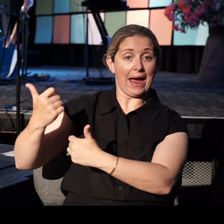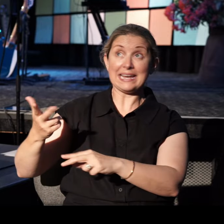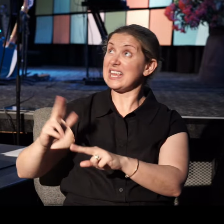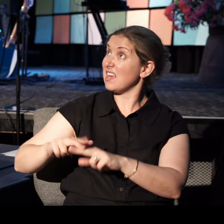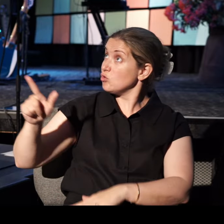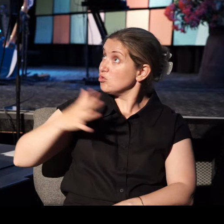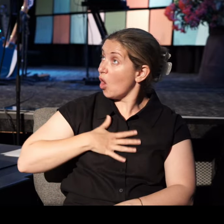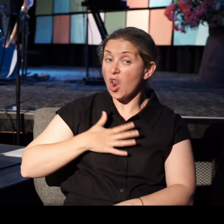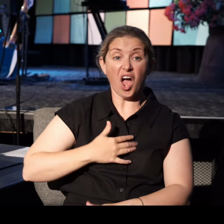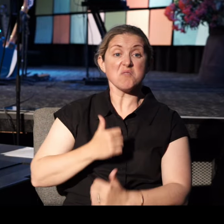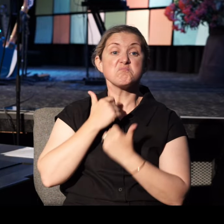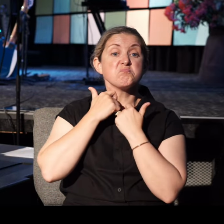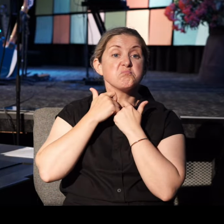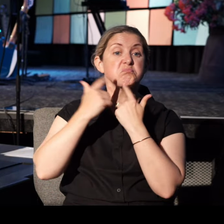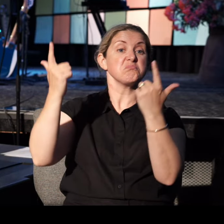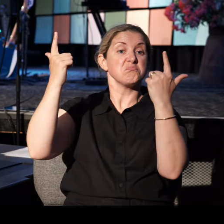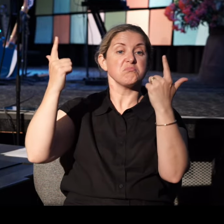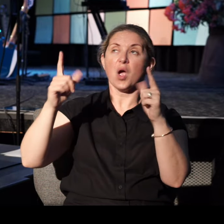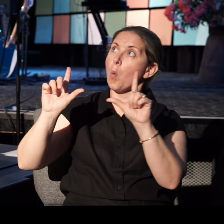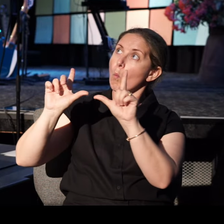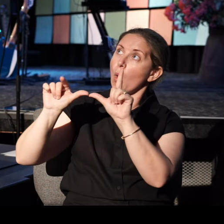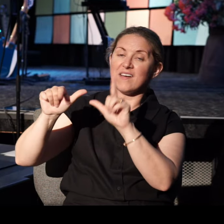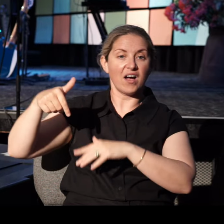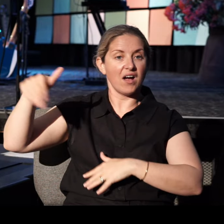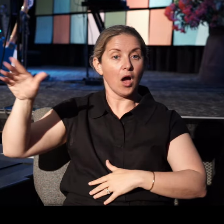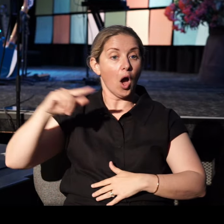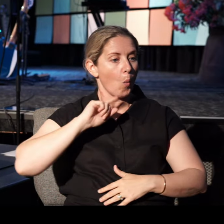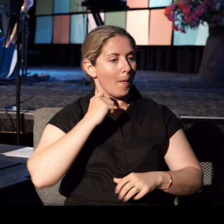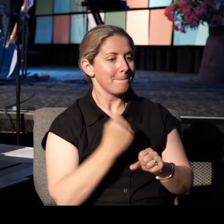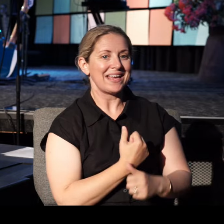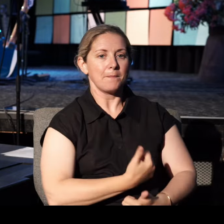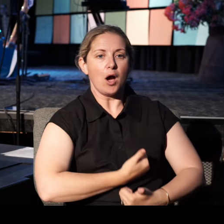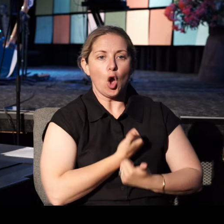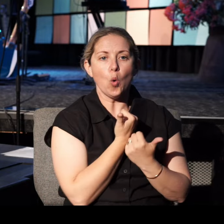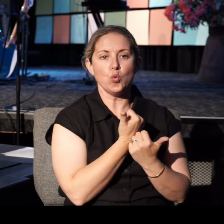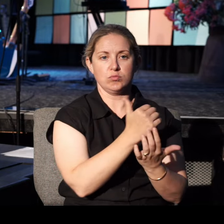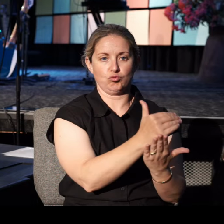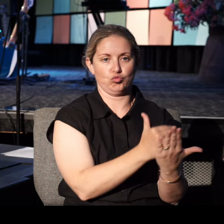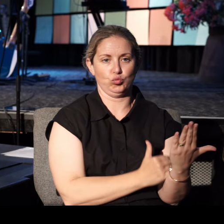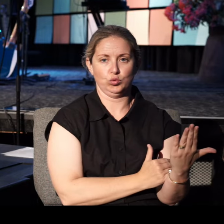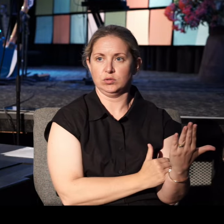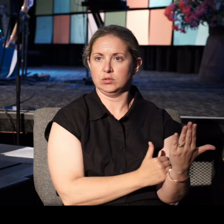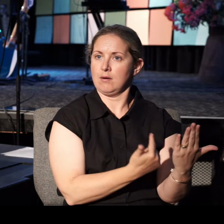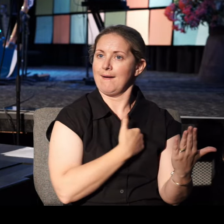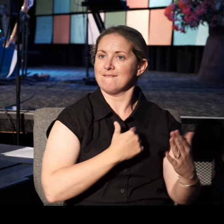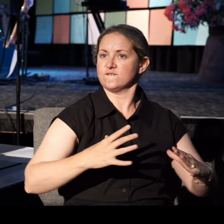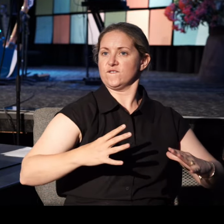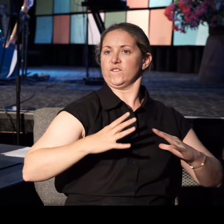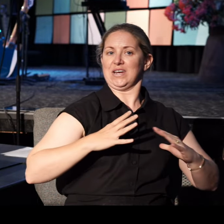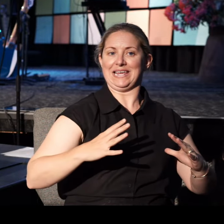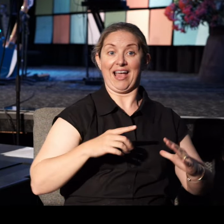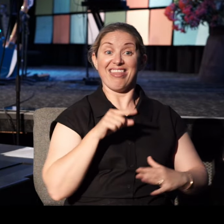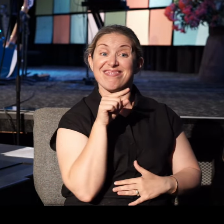God says. I'm going to make my choices my way, independently free. That is sin.